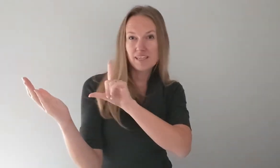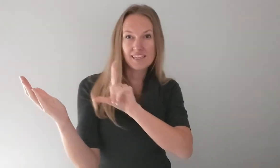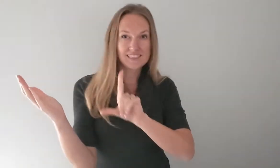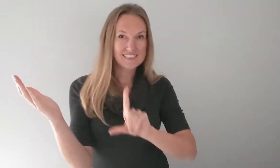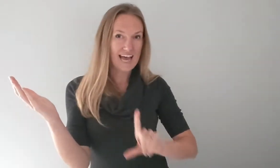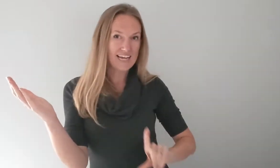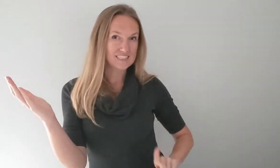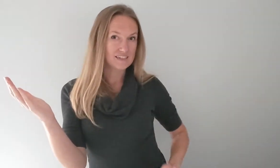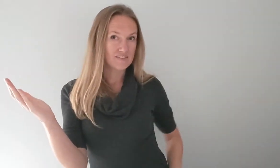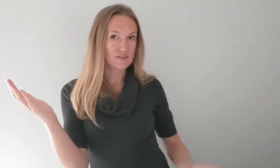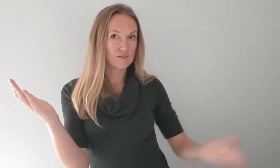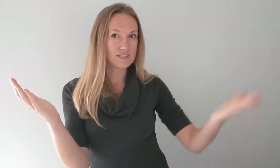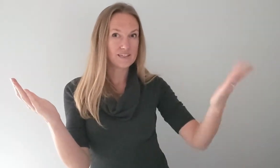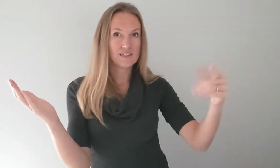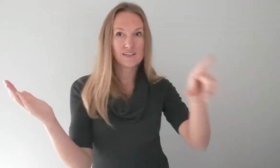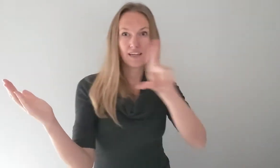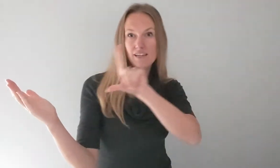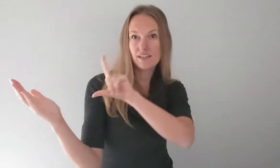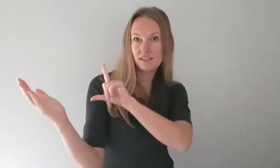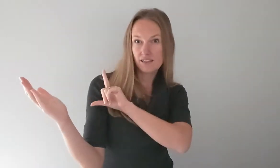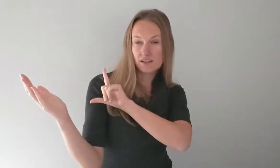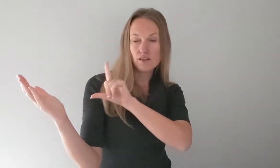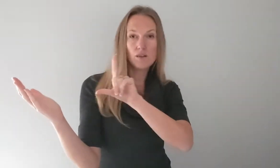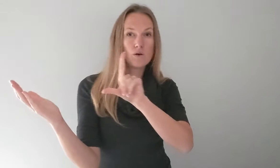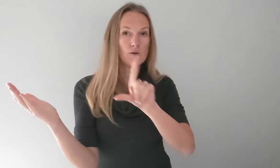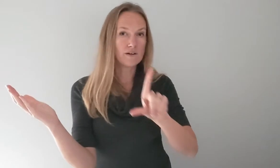the sash of the Lord. Okay, Lord.